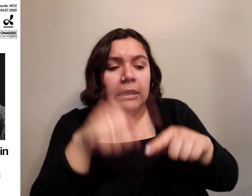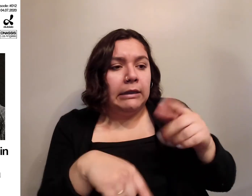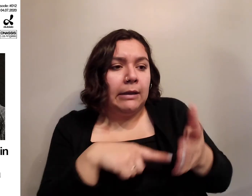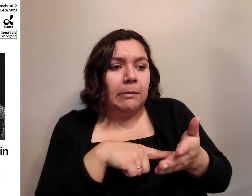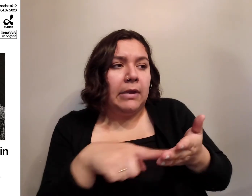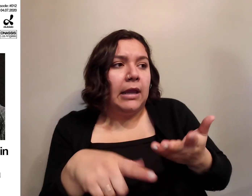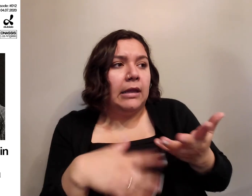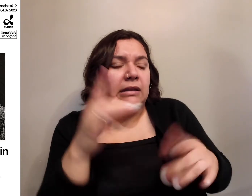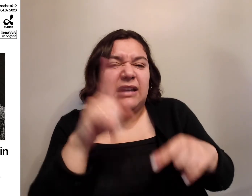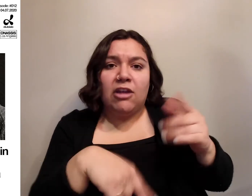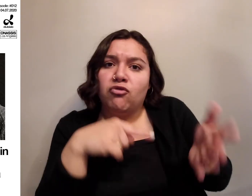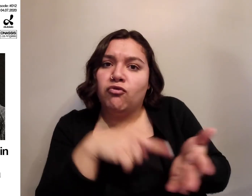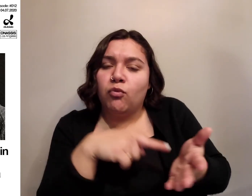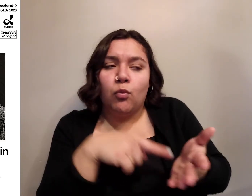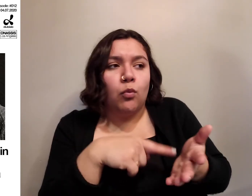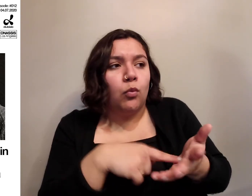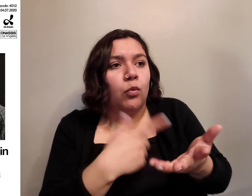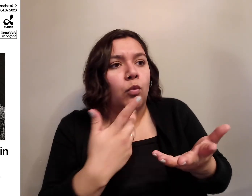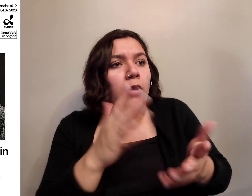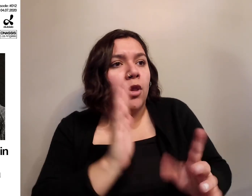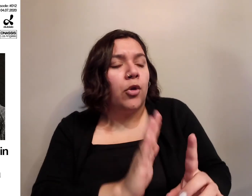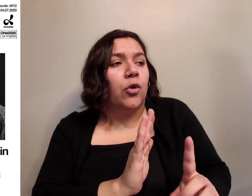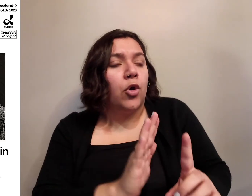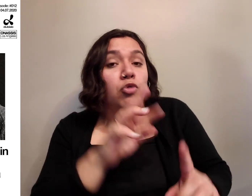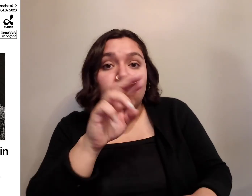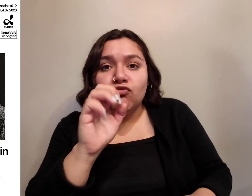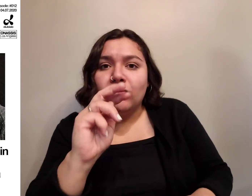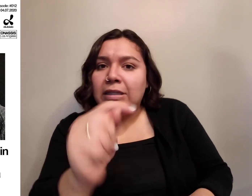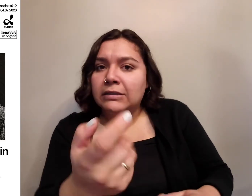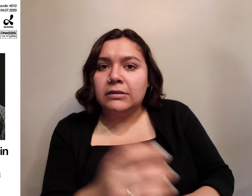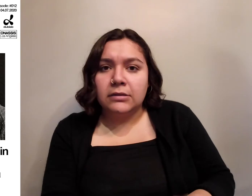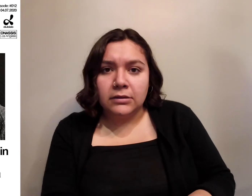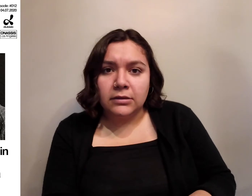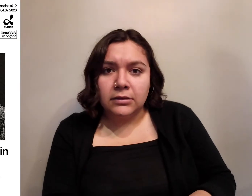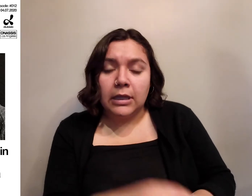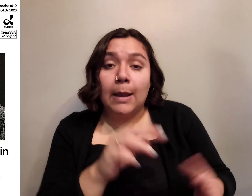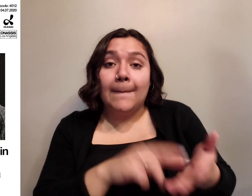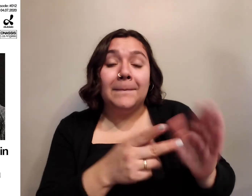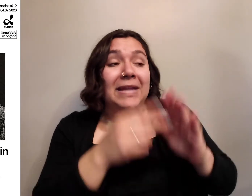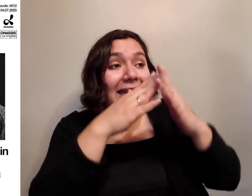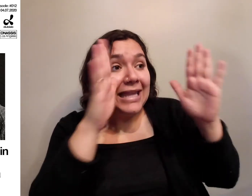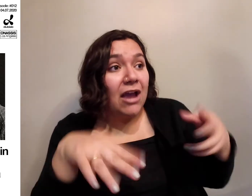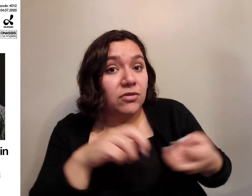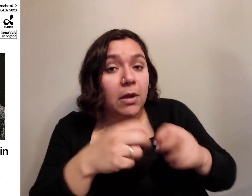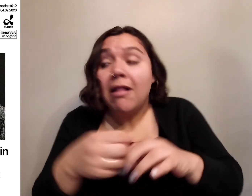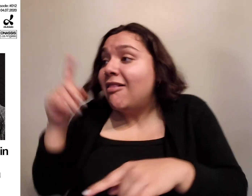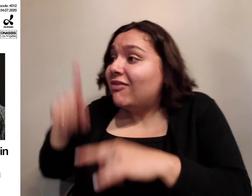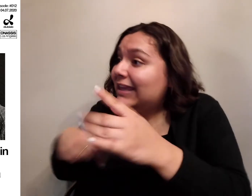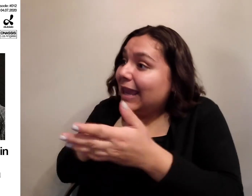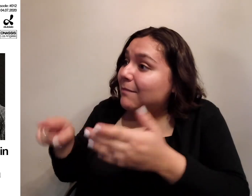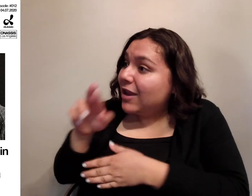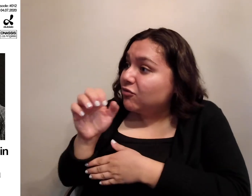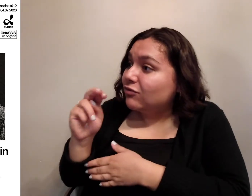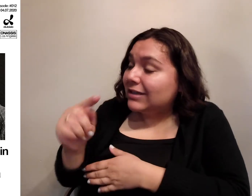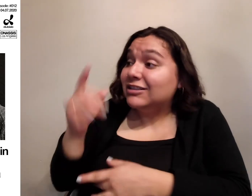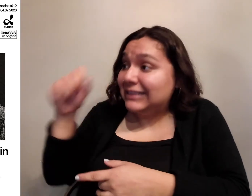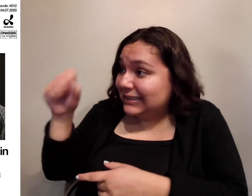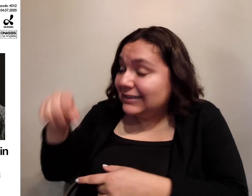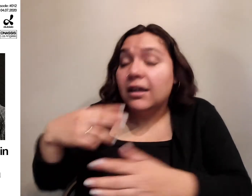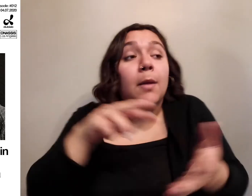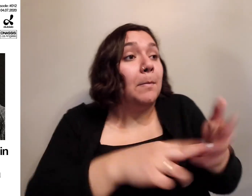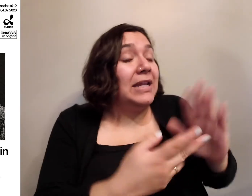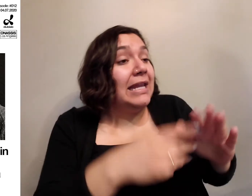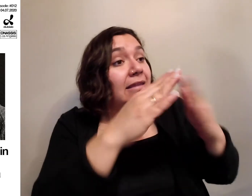unable to pay their rent. So the housing issue, they can't pay their rent. Yes, the housing issue, which